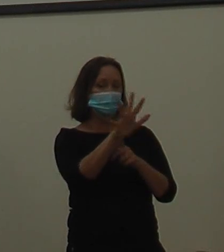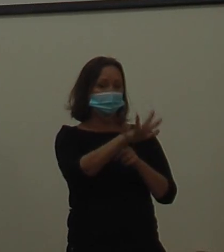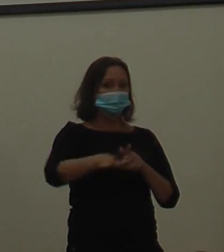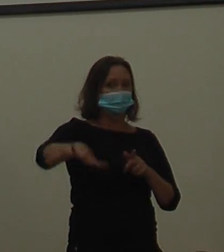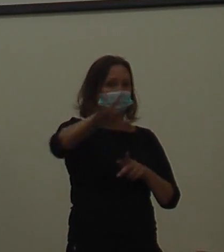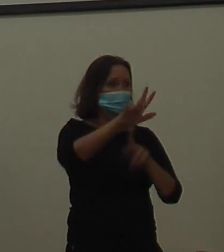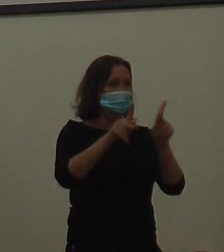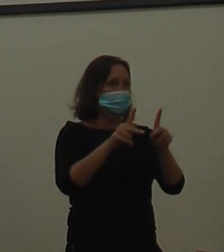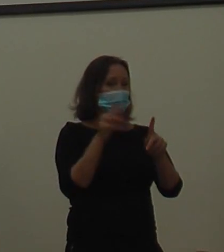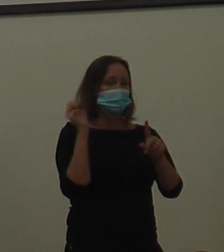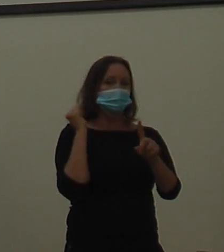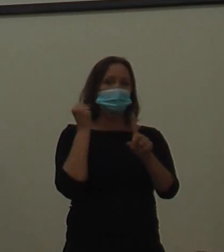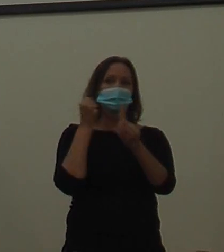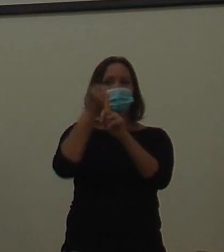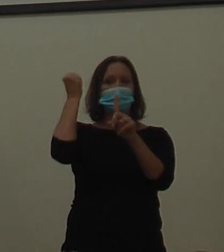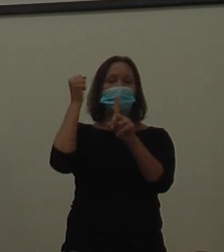man.'"